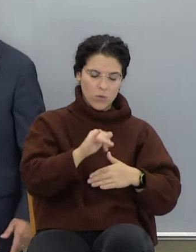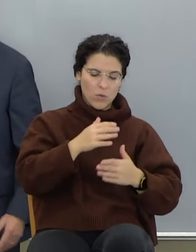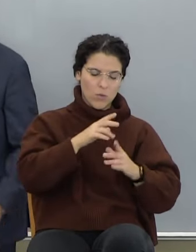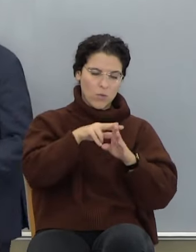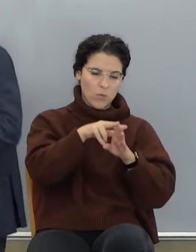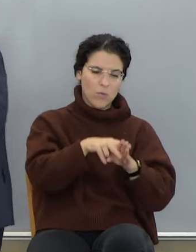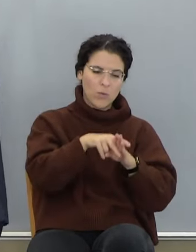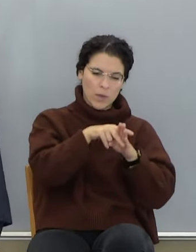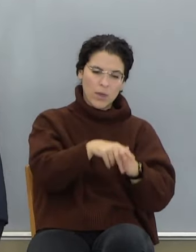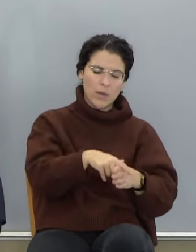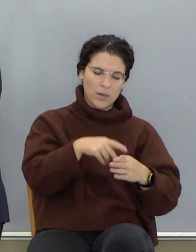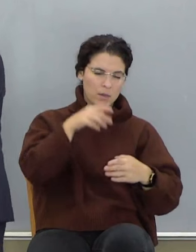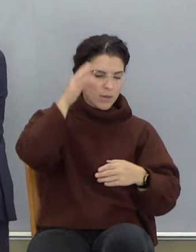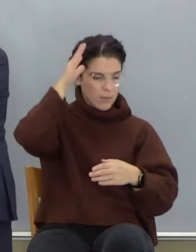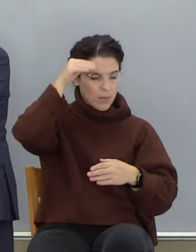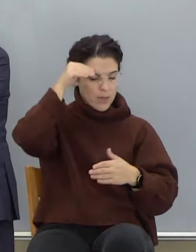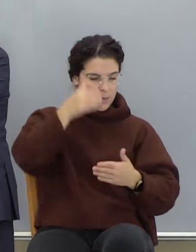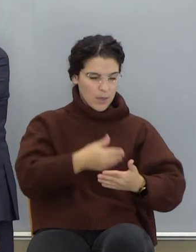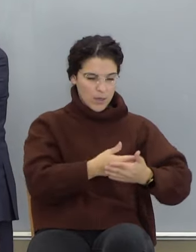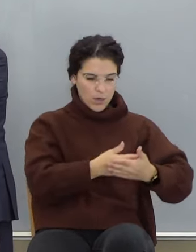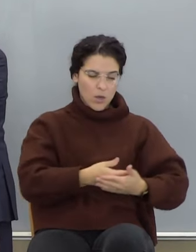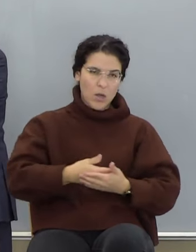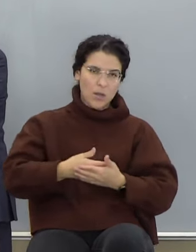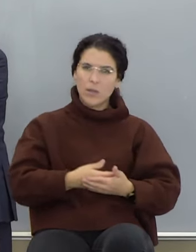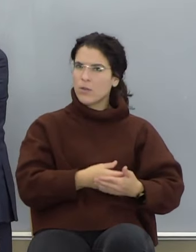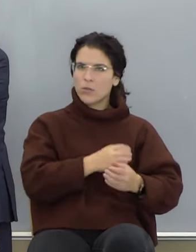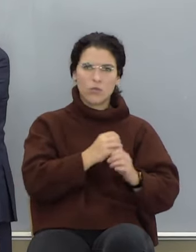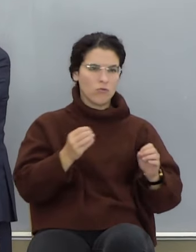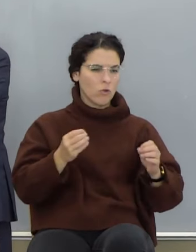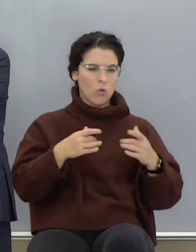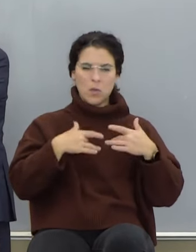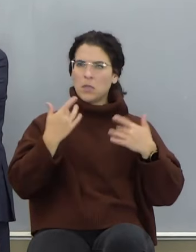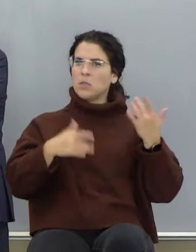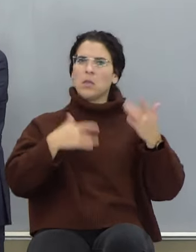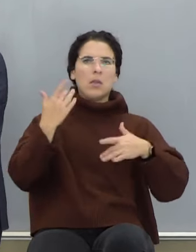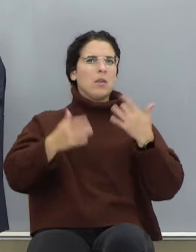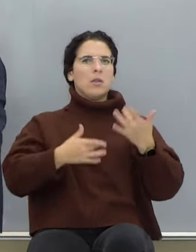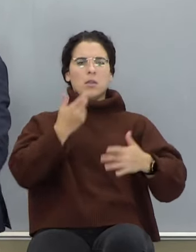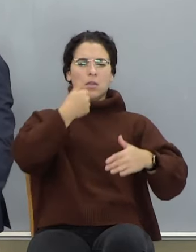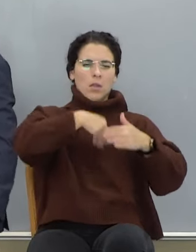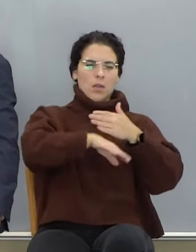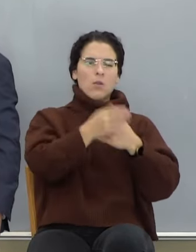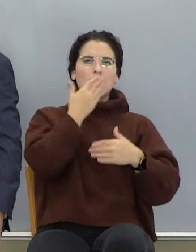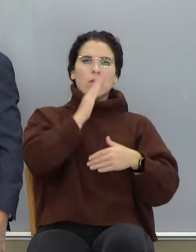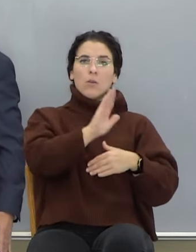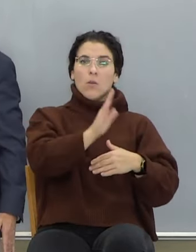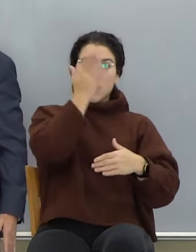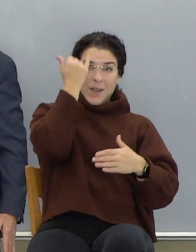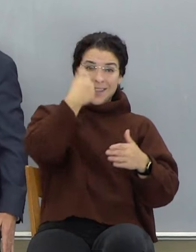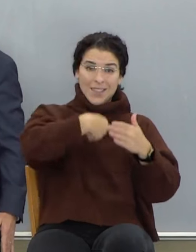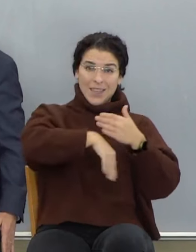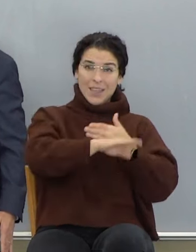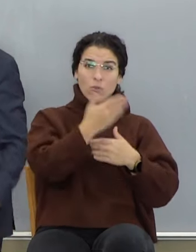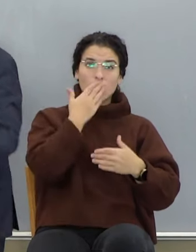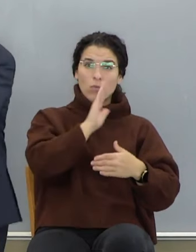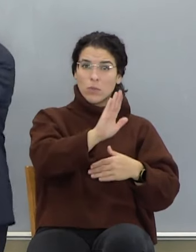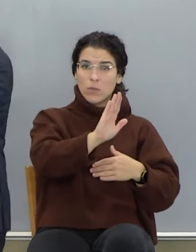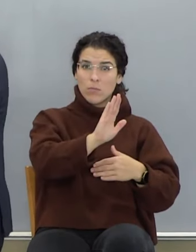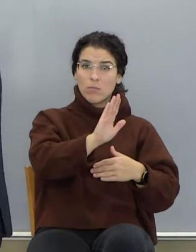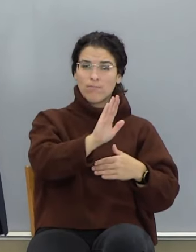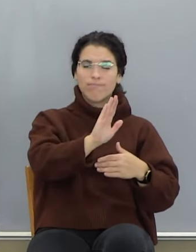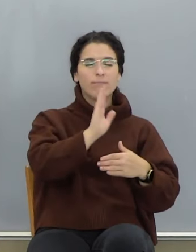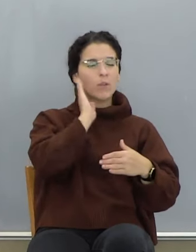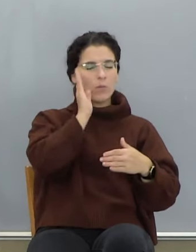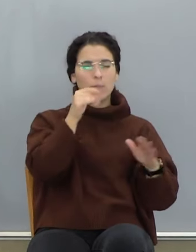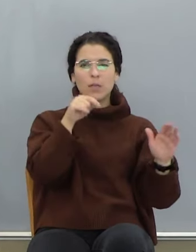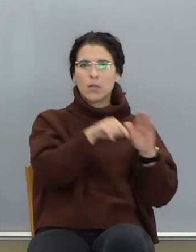of the ass. There was a triumphant entry into Jerusalem. You know why he enters into Jerusalem? He's going to be killed, okay? Then after